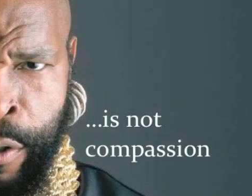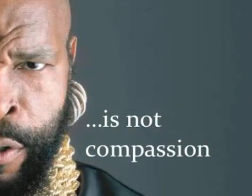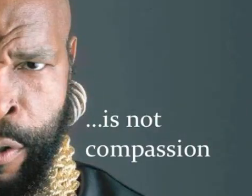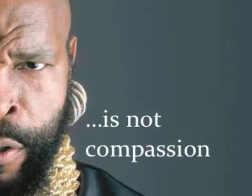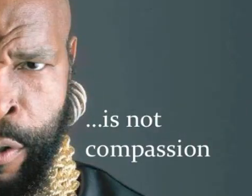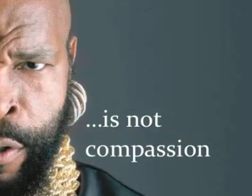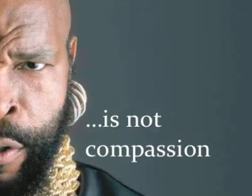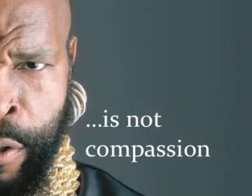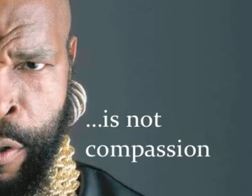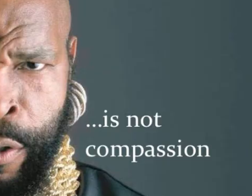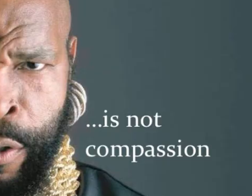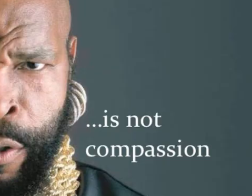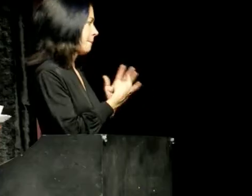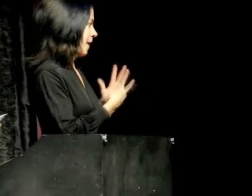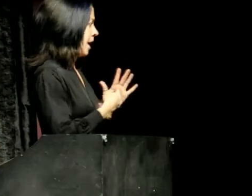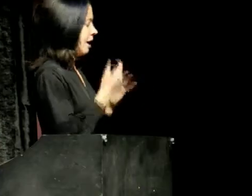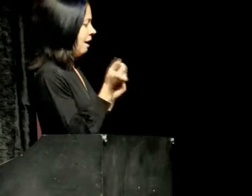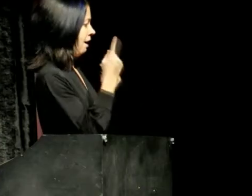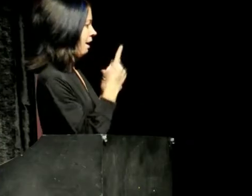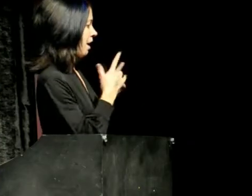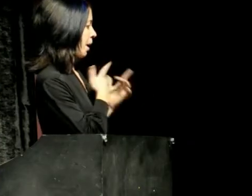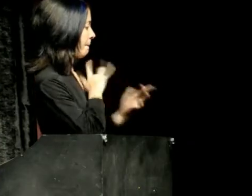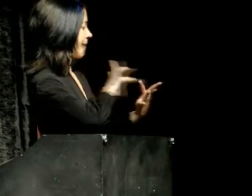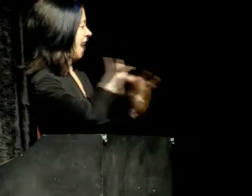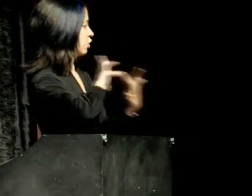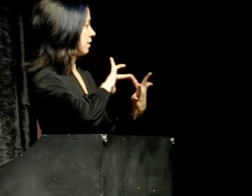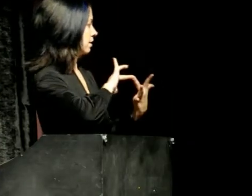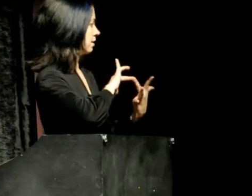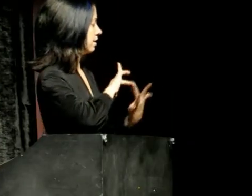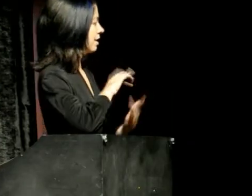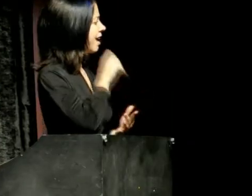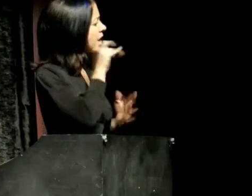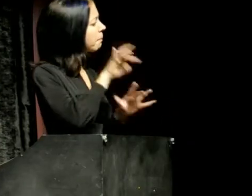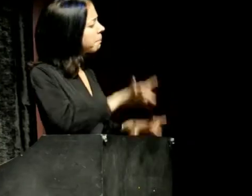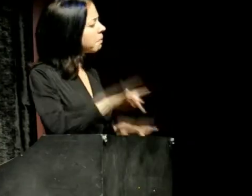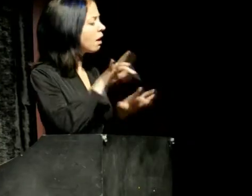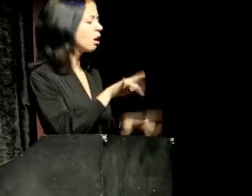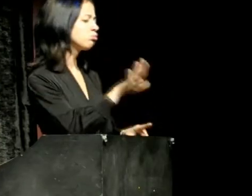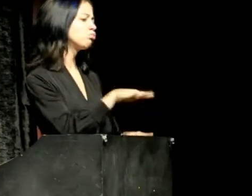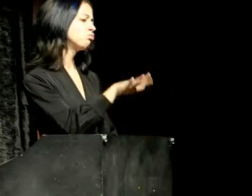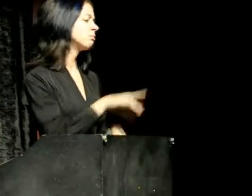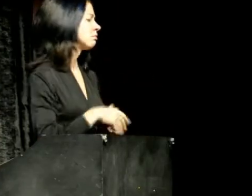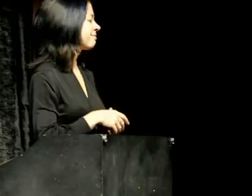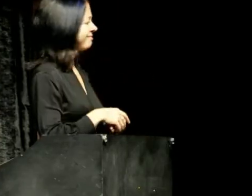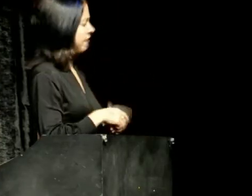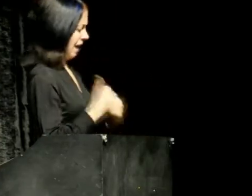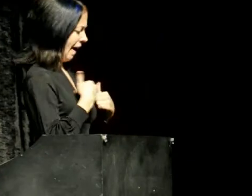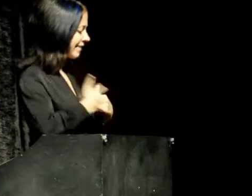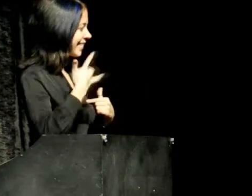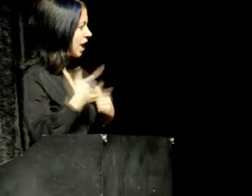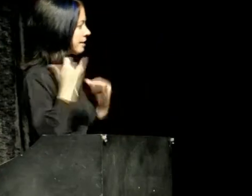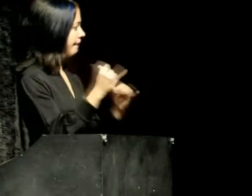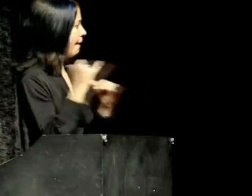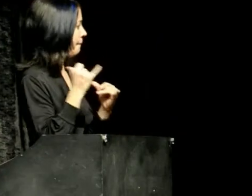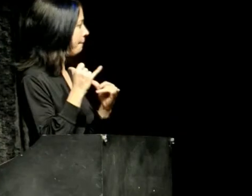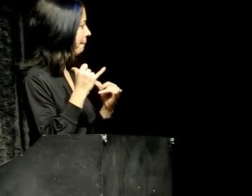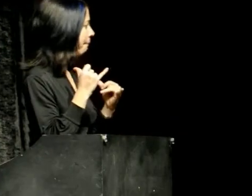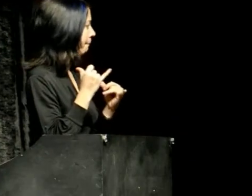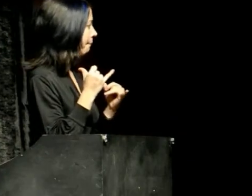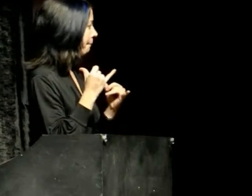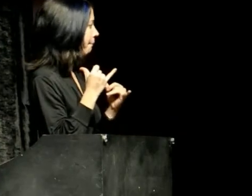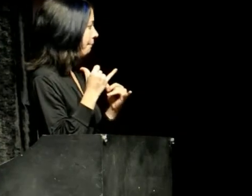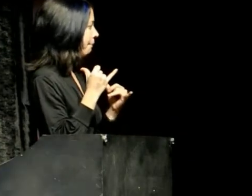pain, angst, et cetera, et cetera. It's not pity, it's actually you're feeling it. You are soft-wired as